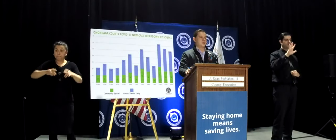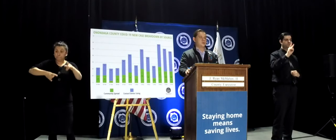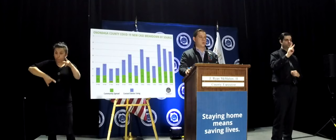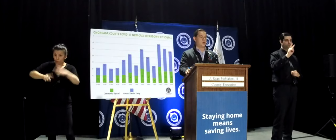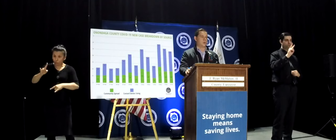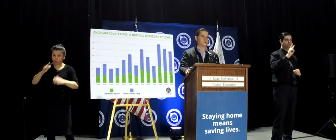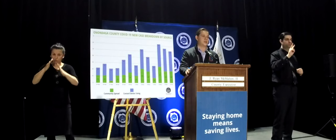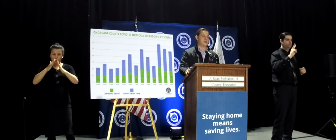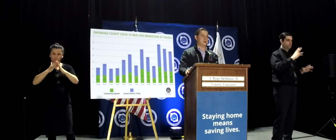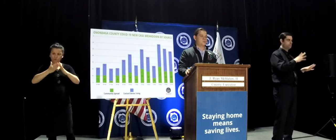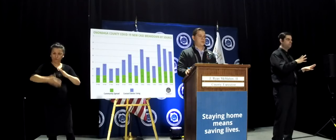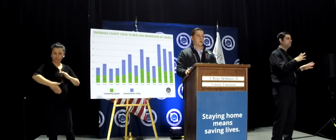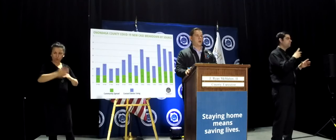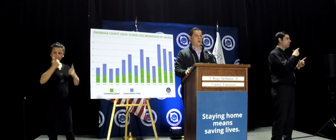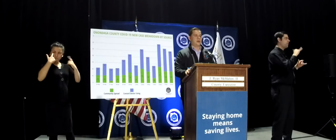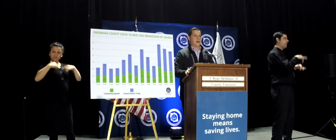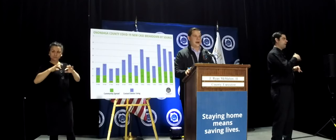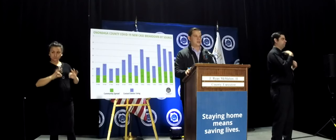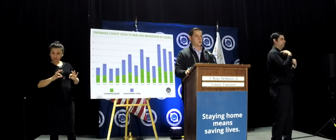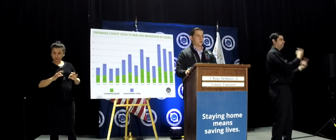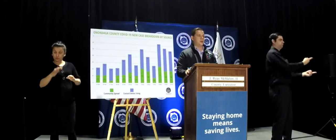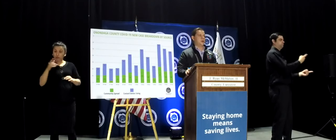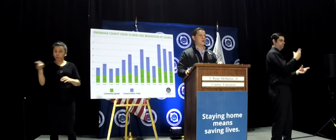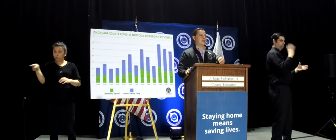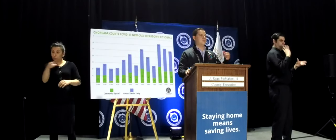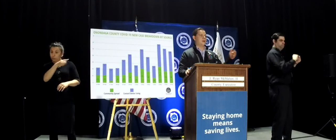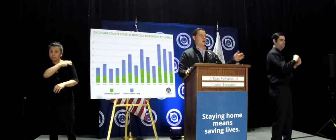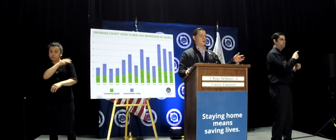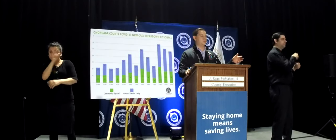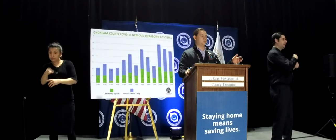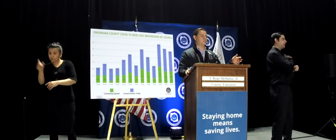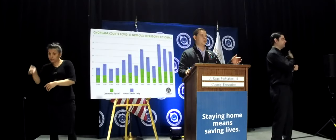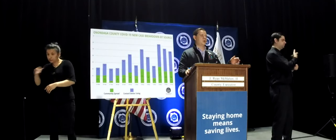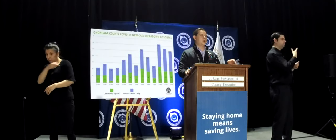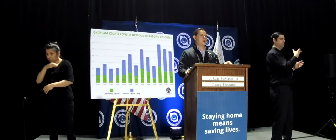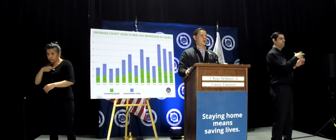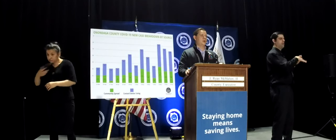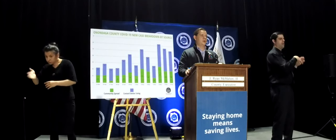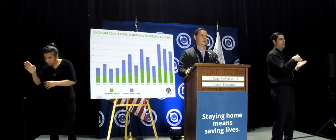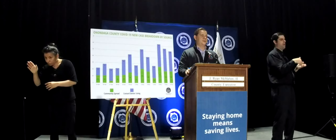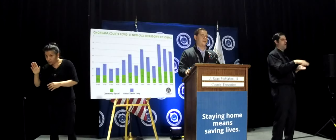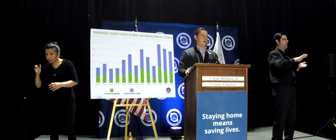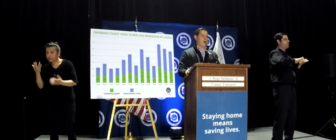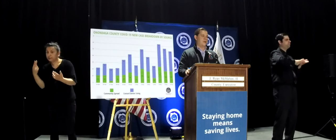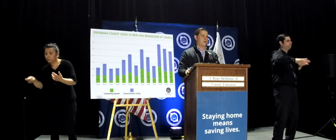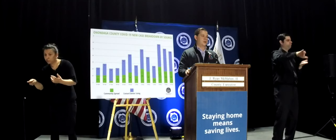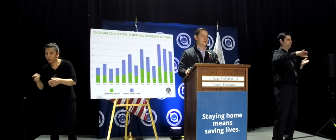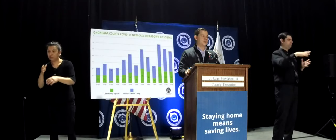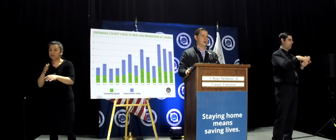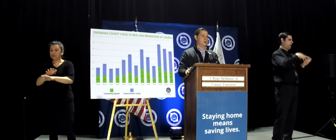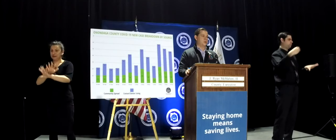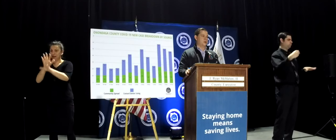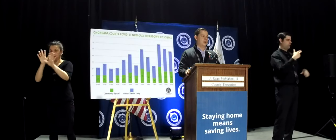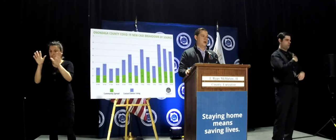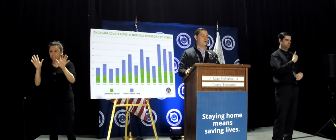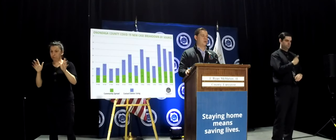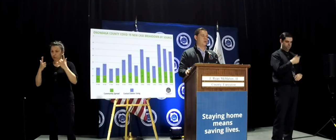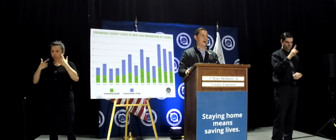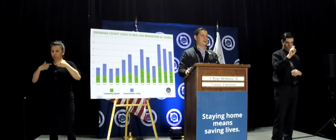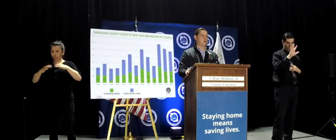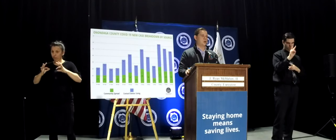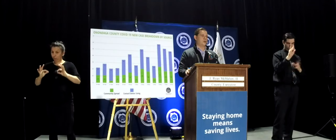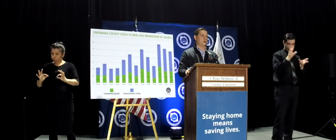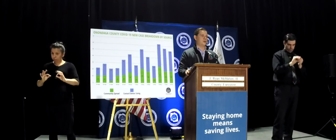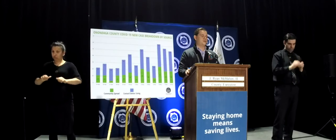yesterday. So what we're seeing is people are going into the hospital and they're getting better. The demographics in our community now of